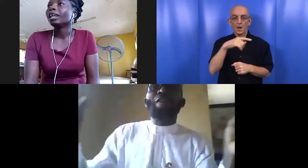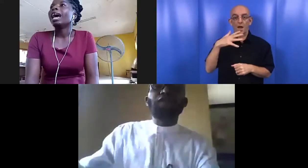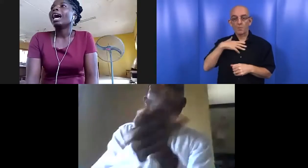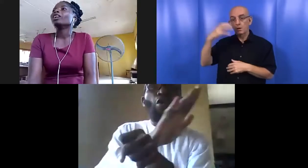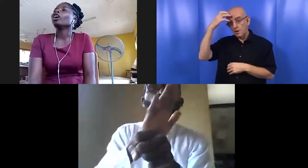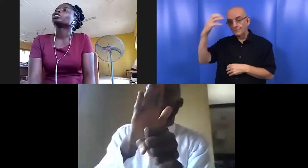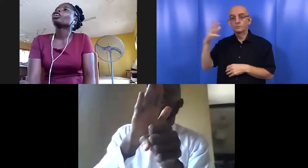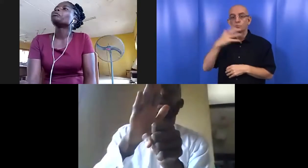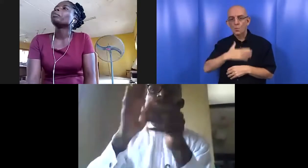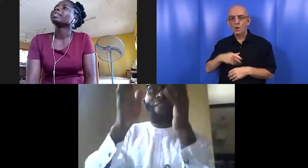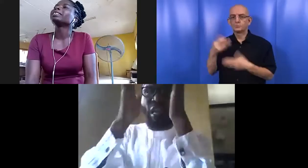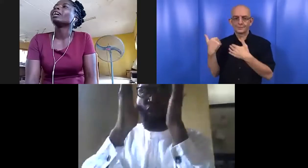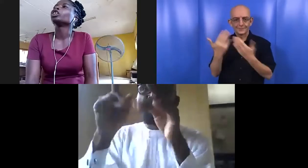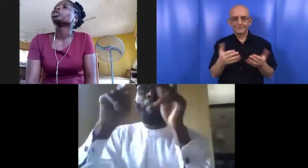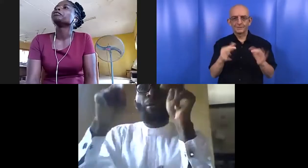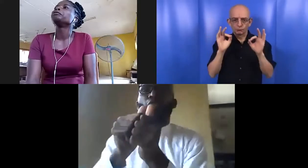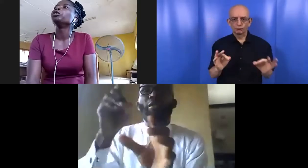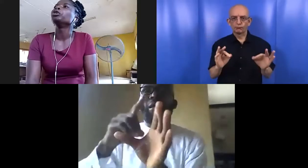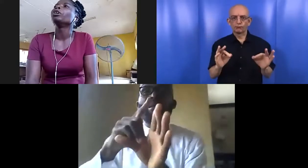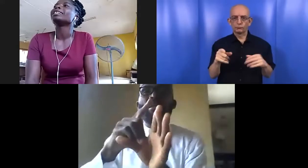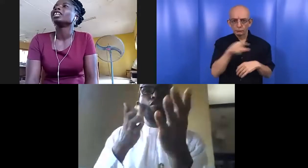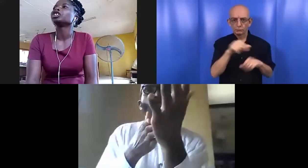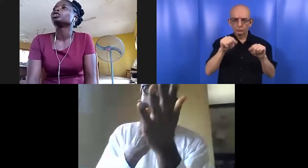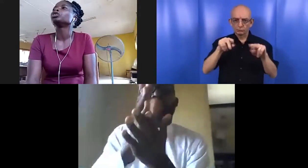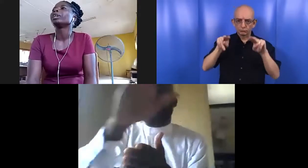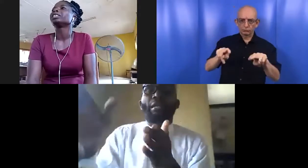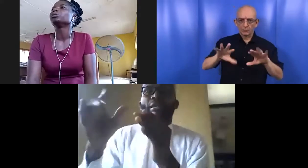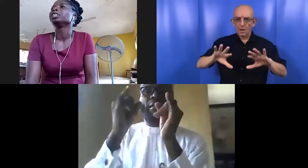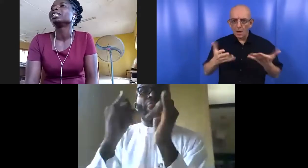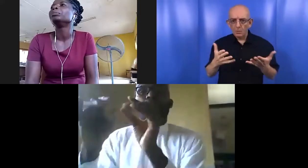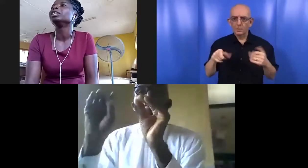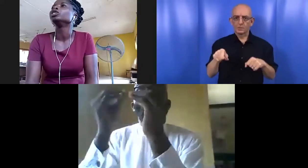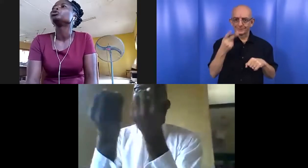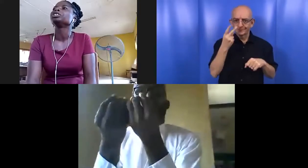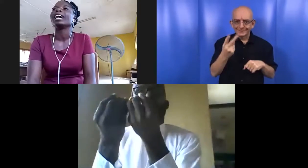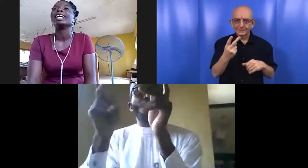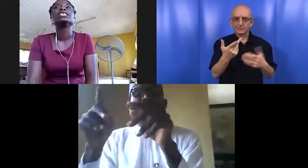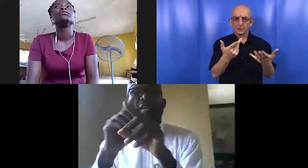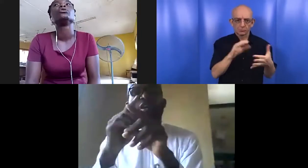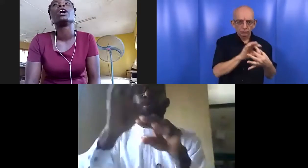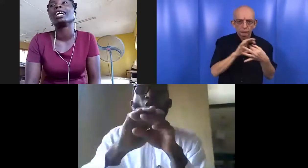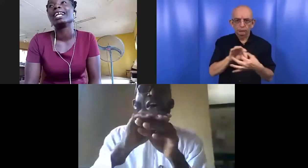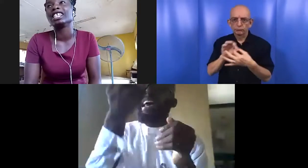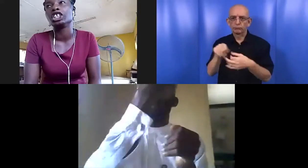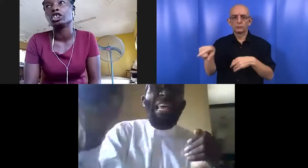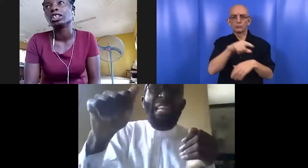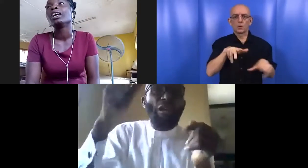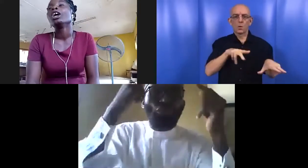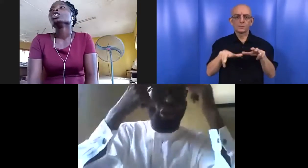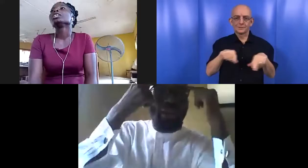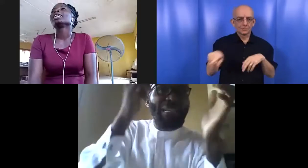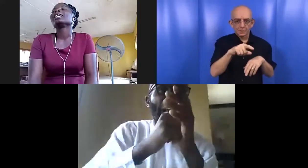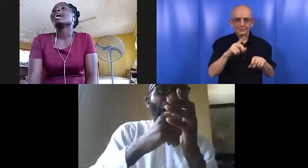loans. And also government can also give full attention to persons with disability through their individual